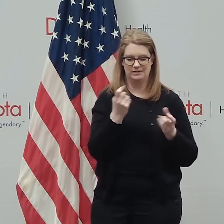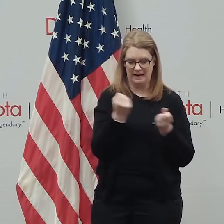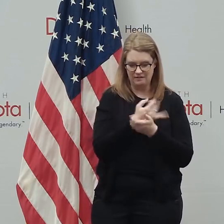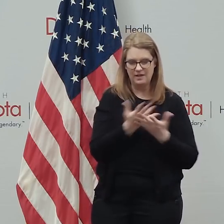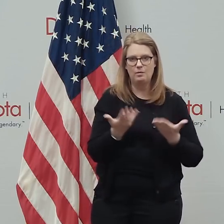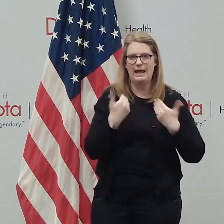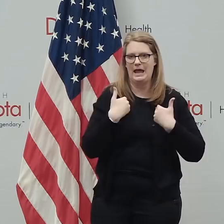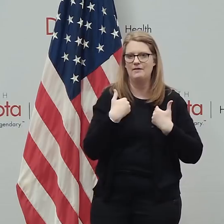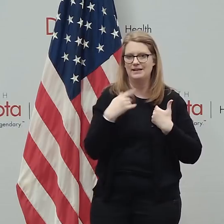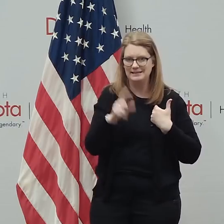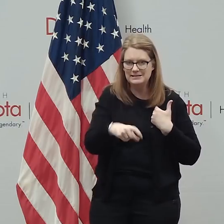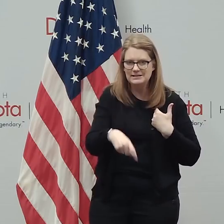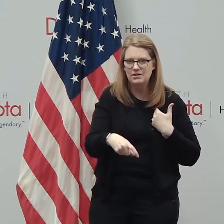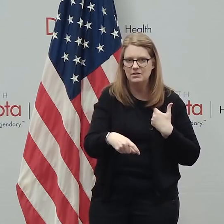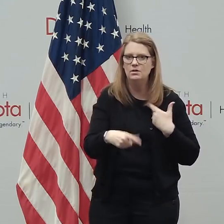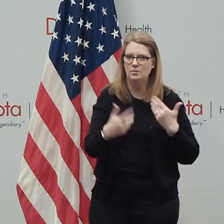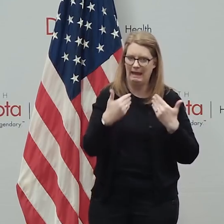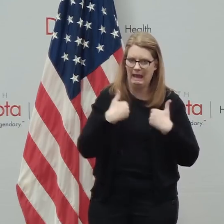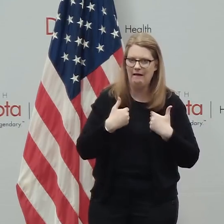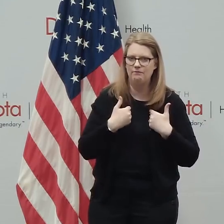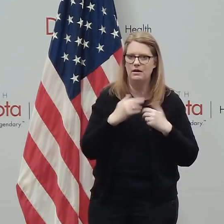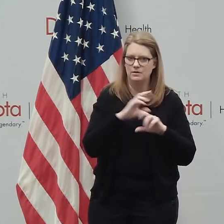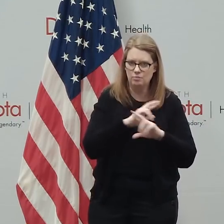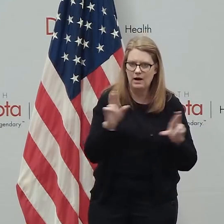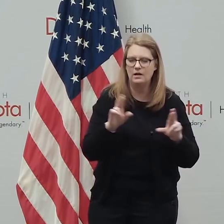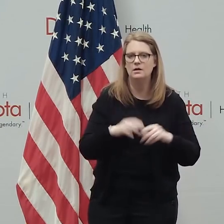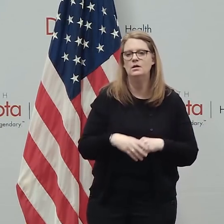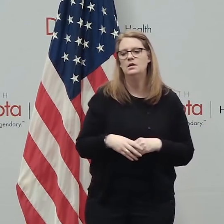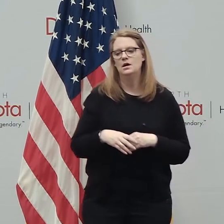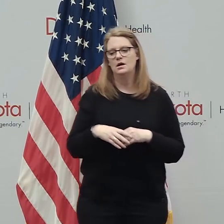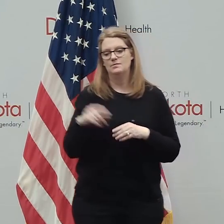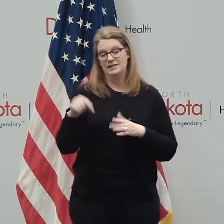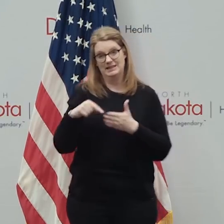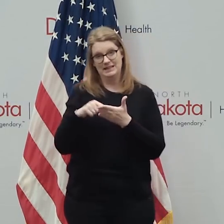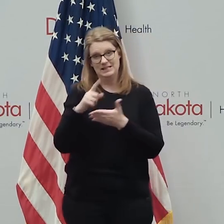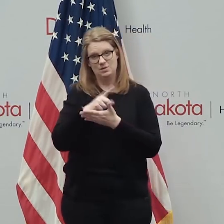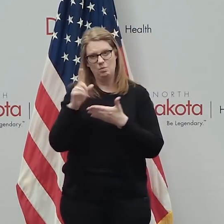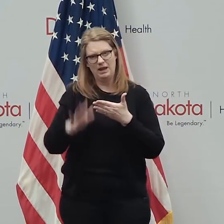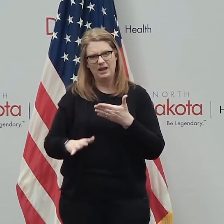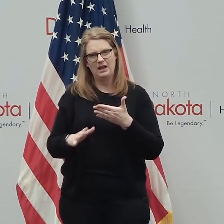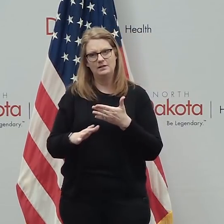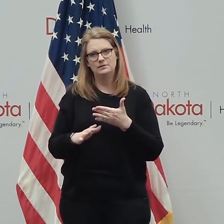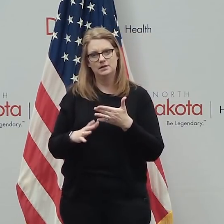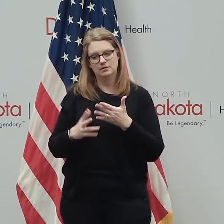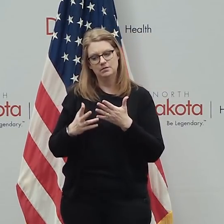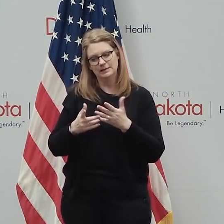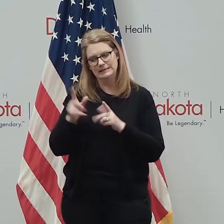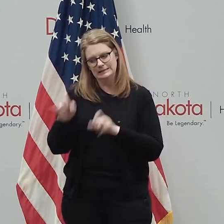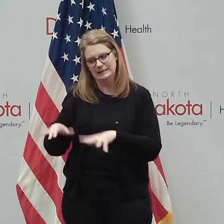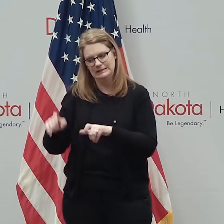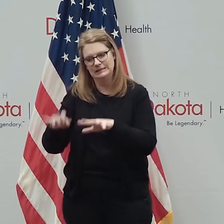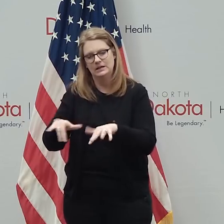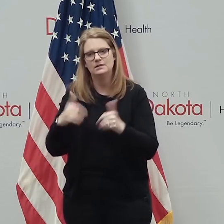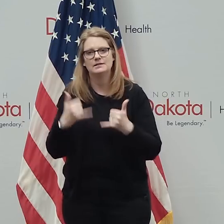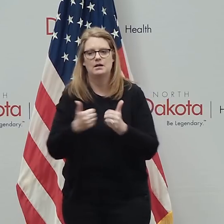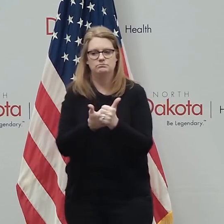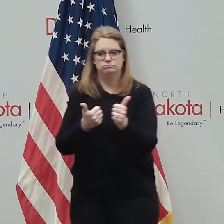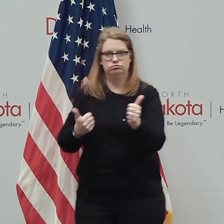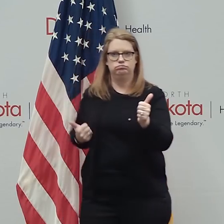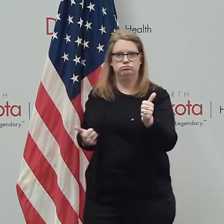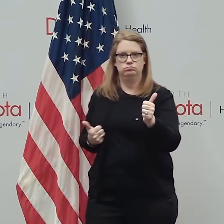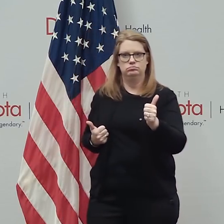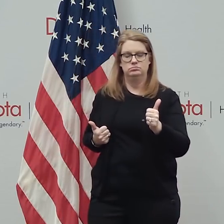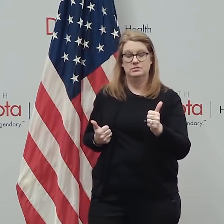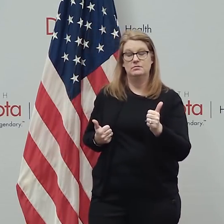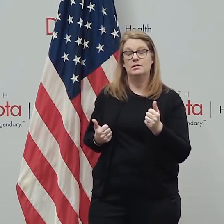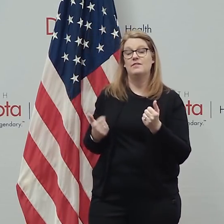But with this shortage that we had over the weekend, the backlog has backed up. We now have